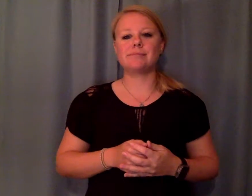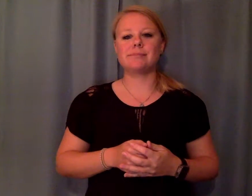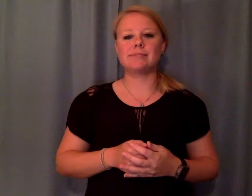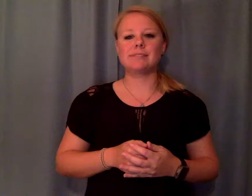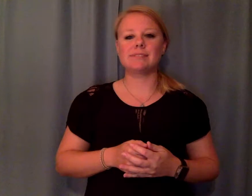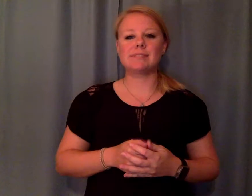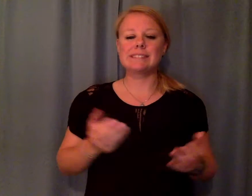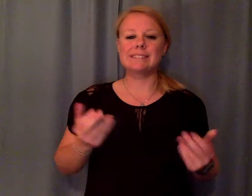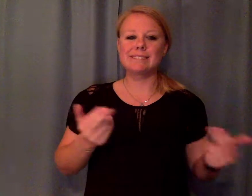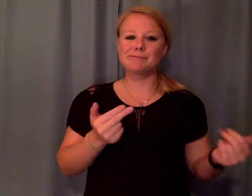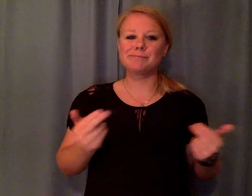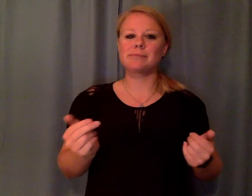sorry.